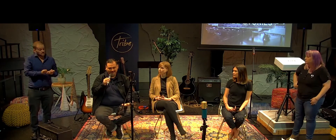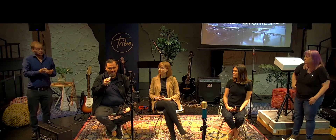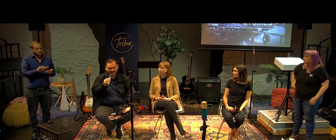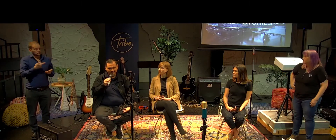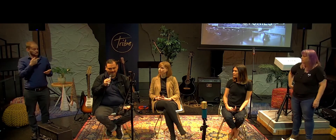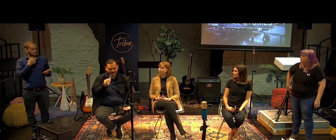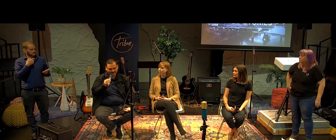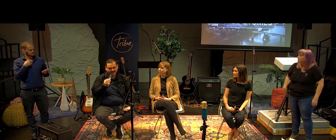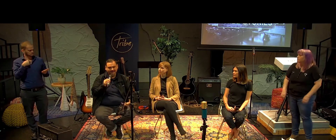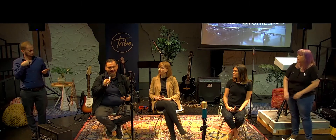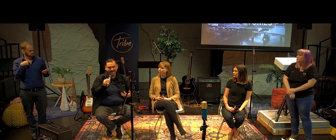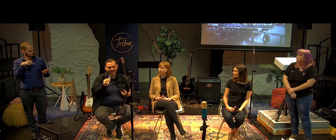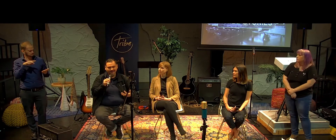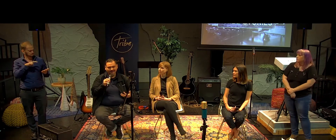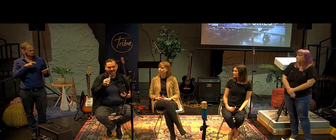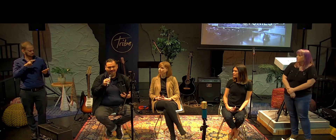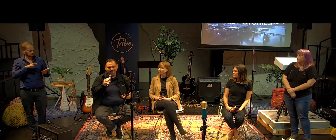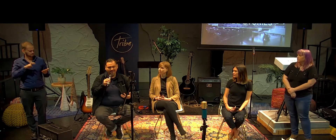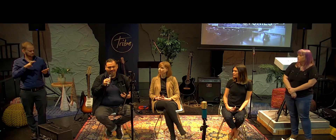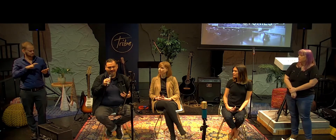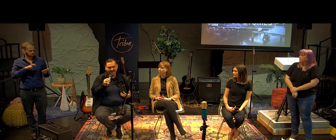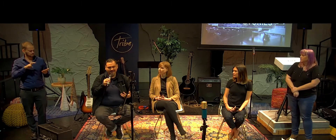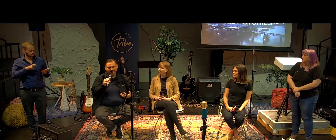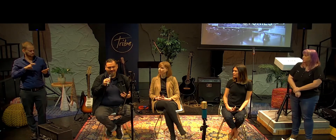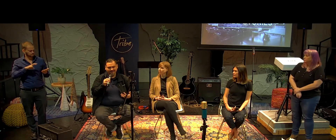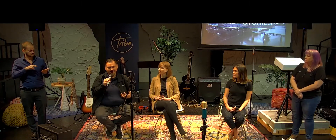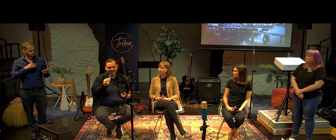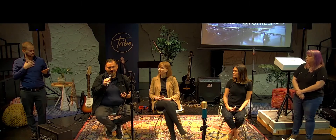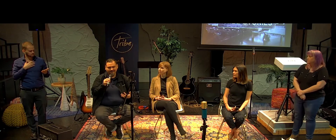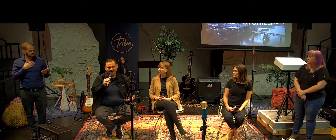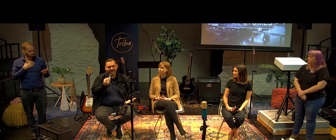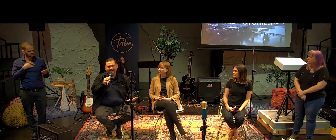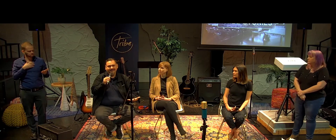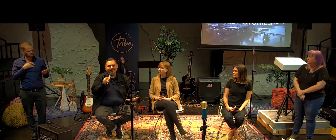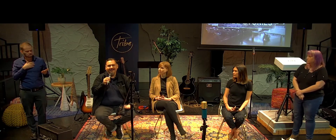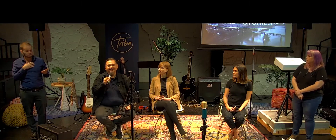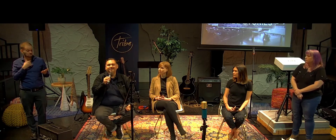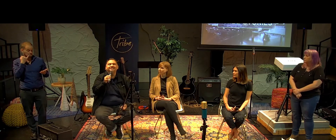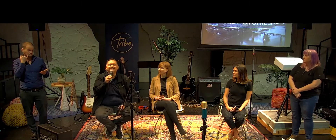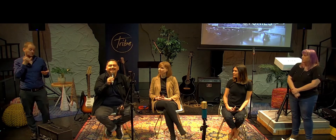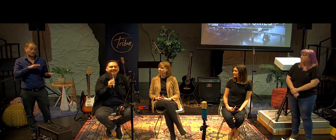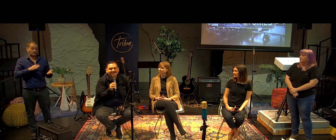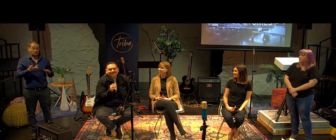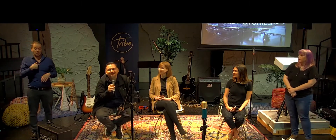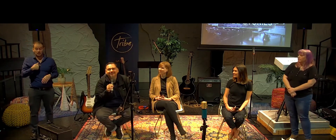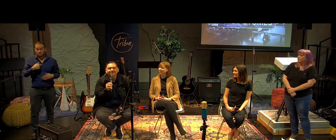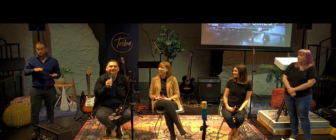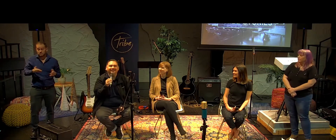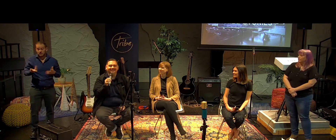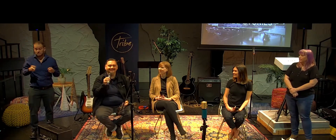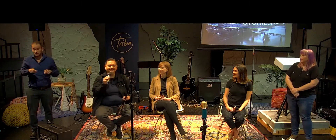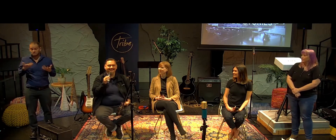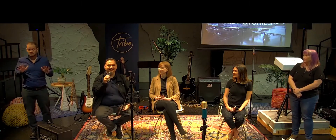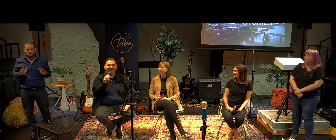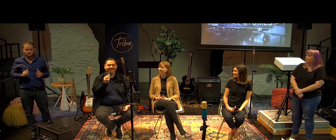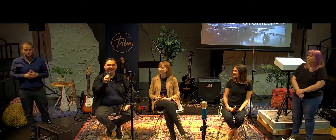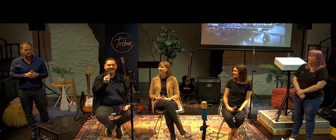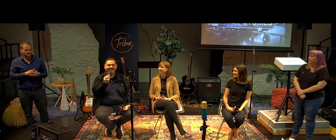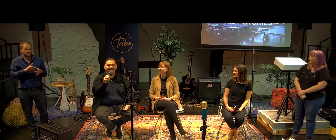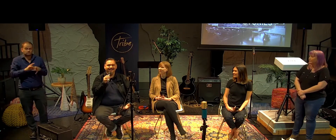I'll take a look at that, and I'll, you know, if I die, I die. There was a beautiful, like,